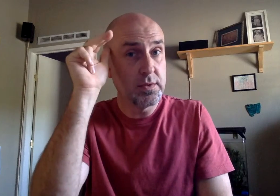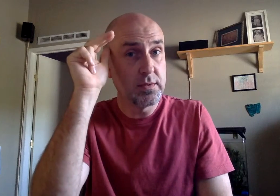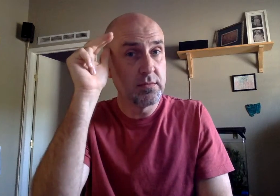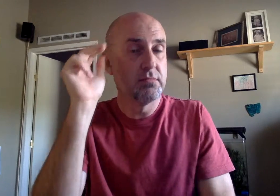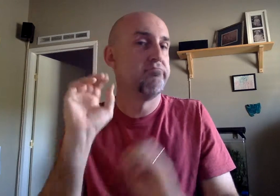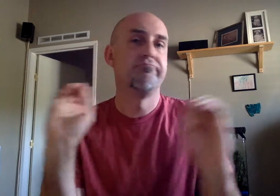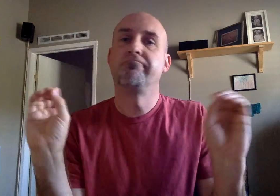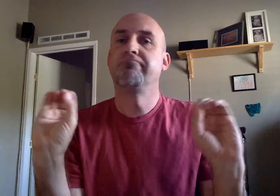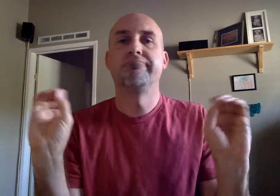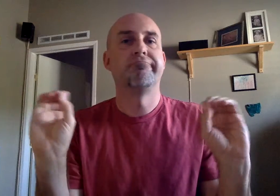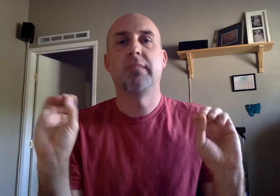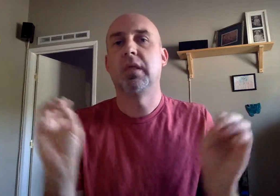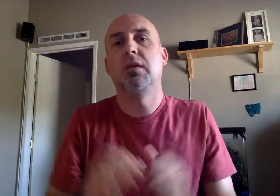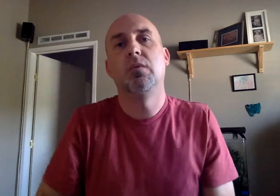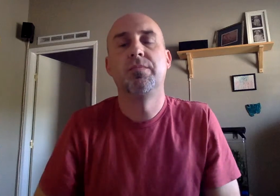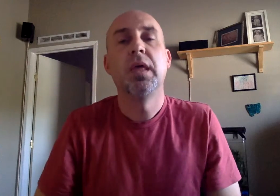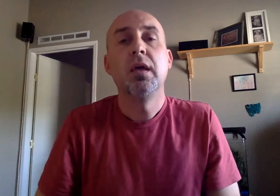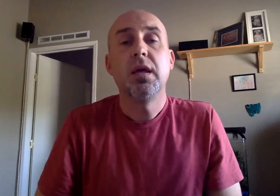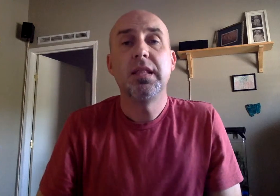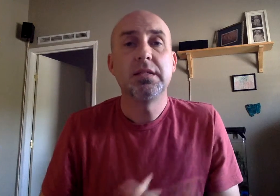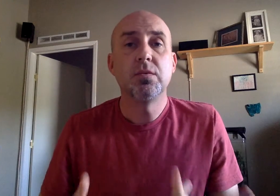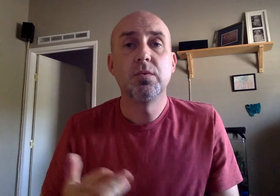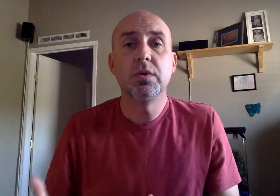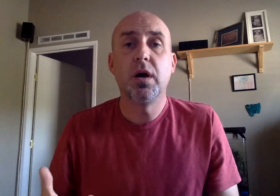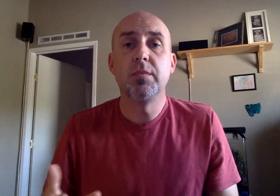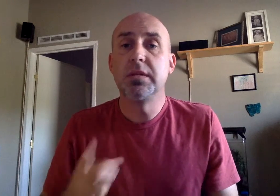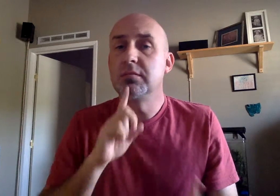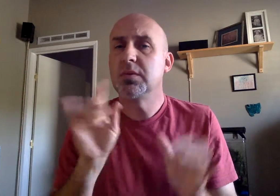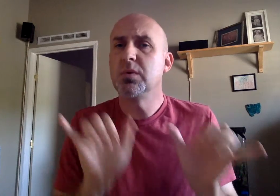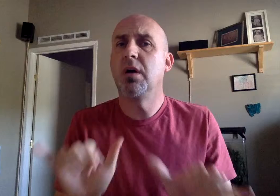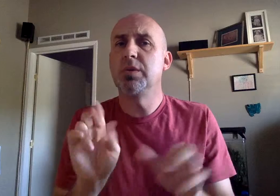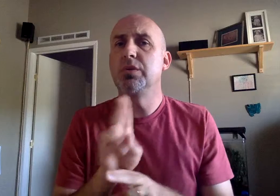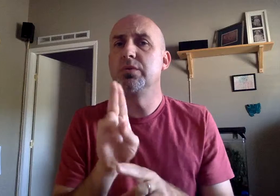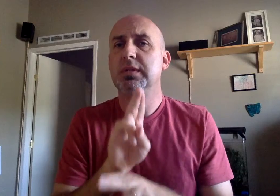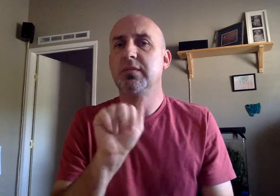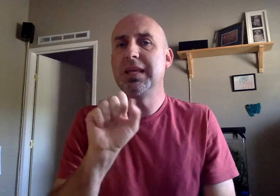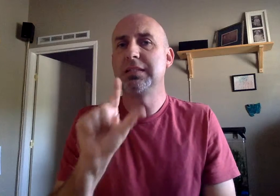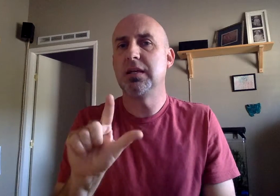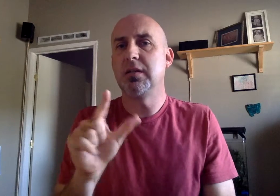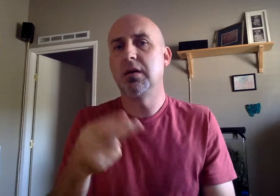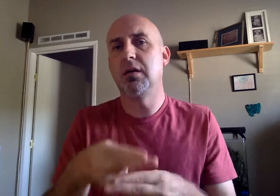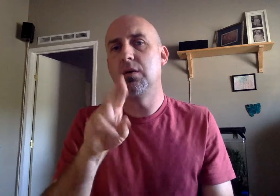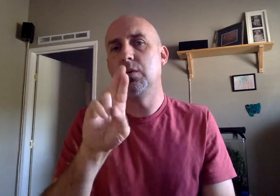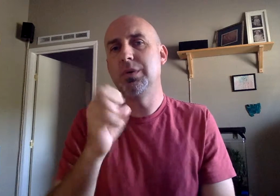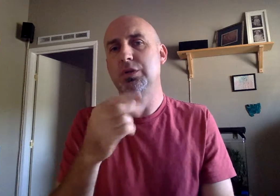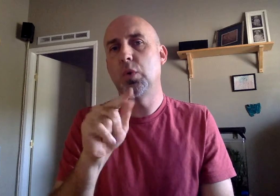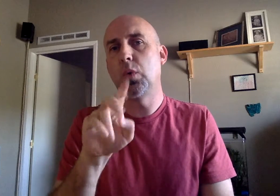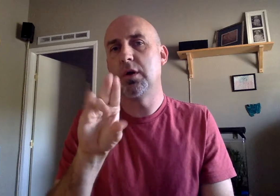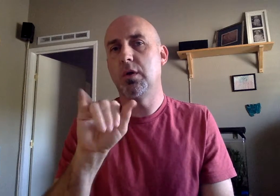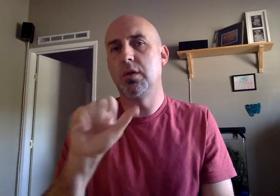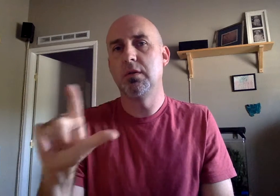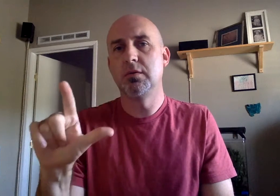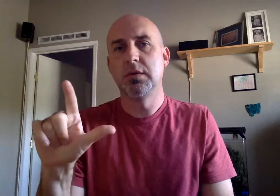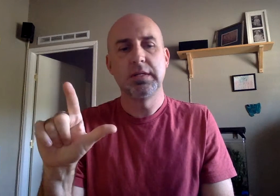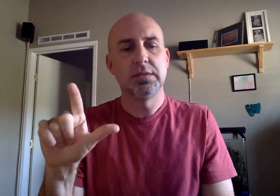horse? No. And that's a real common use of ASL. They call it a rhetorical.